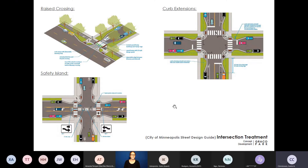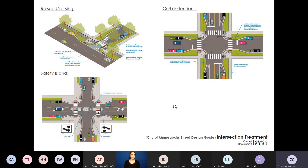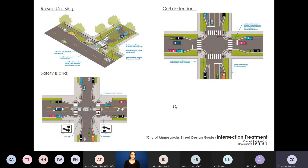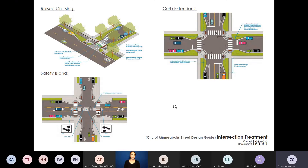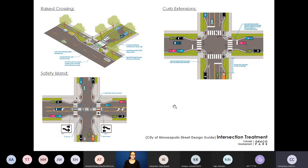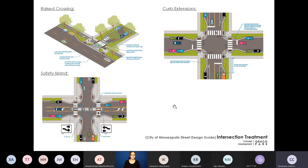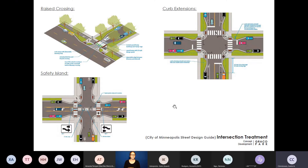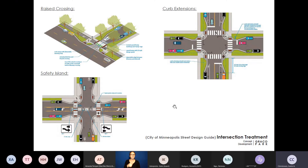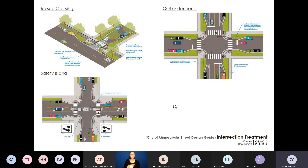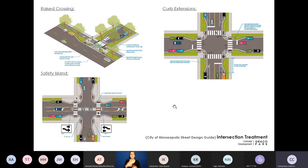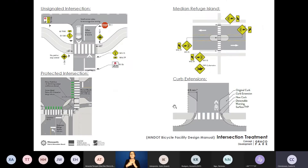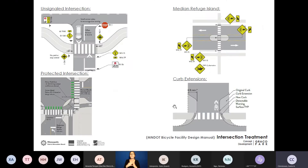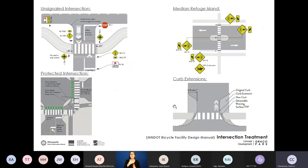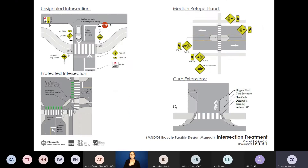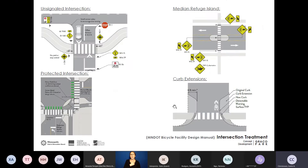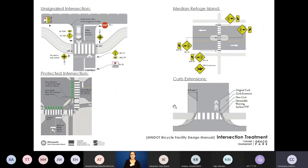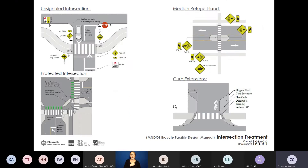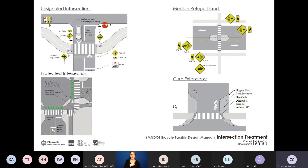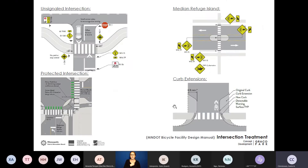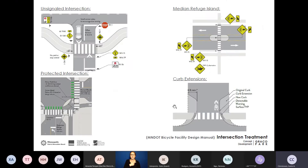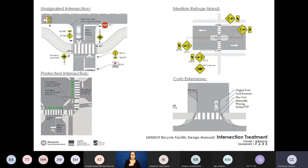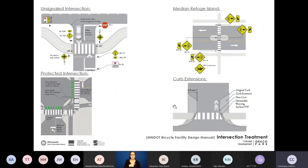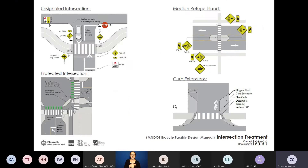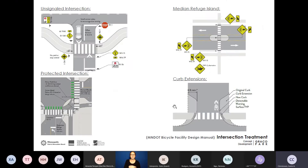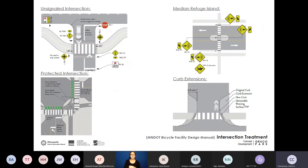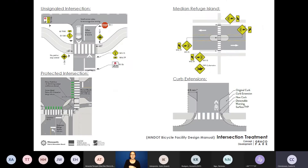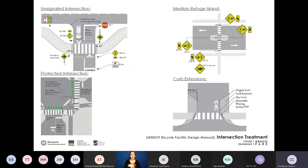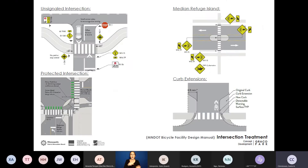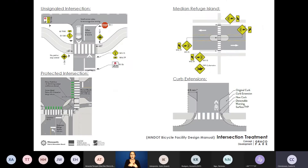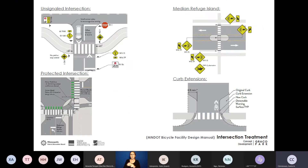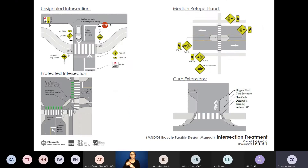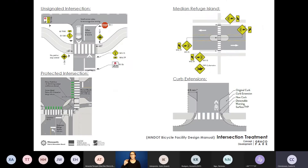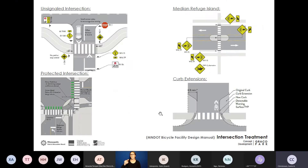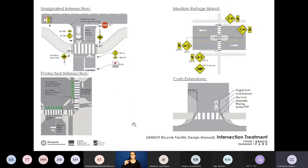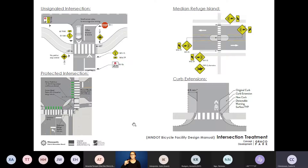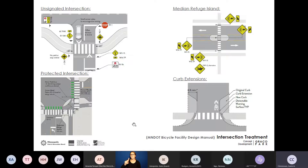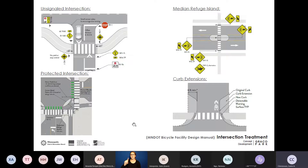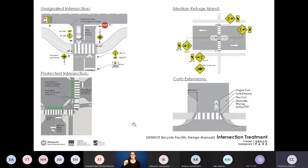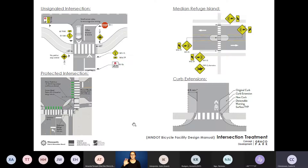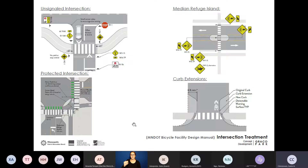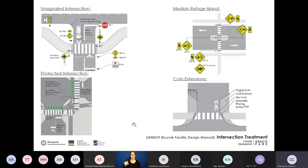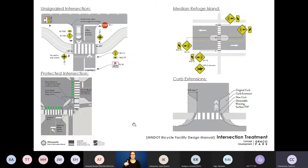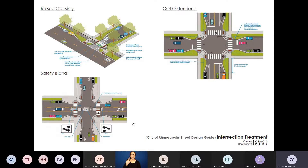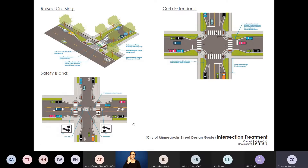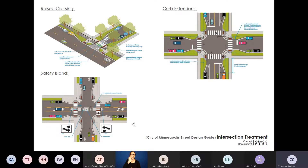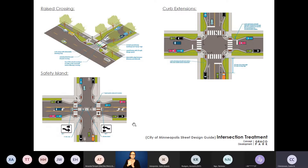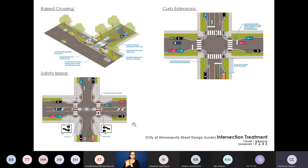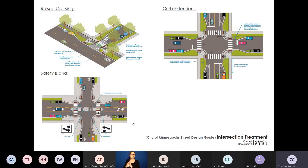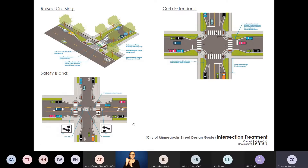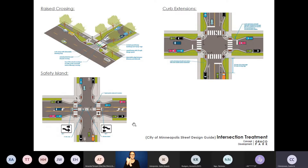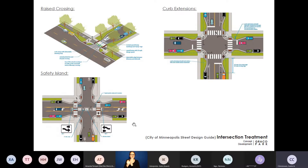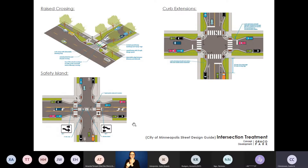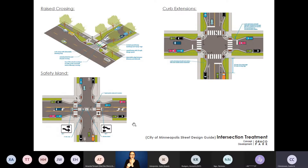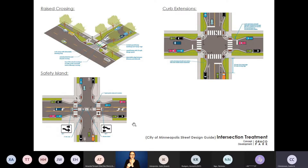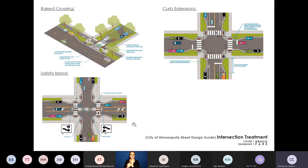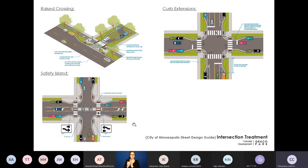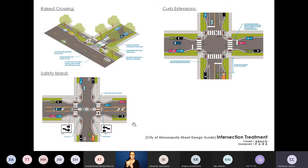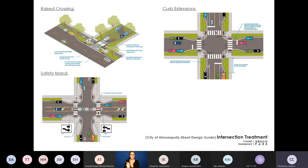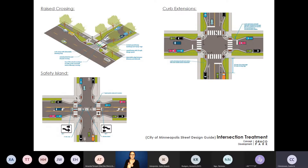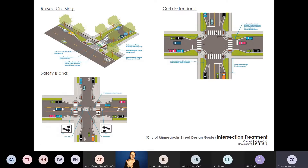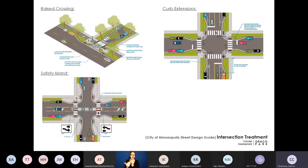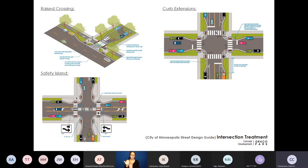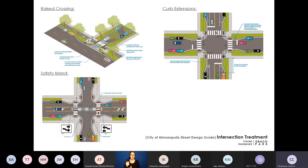from the City of Minneapolis Street Design Guide, and then from MnDOT has a bike facility design manual. And